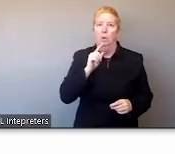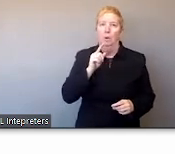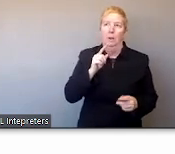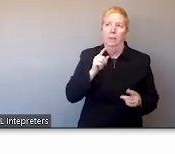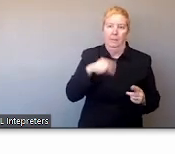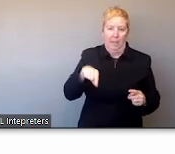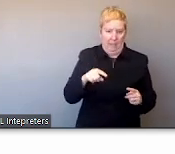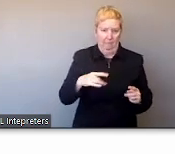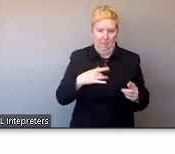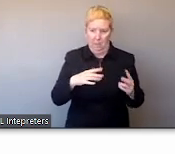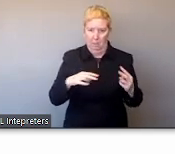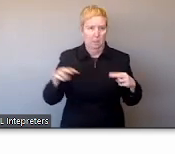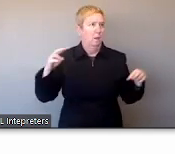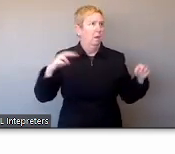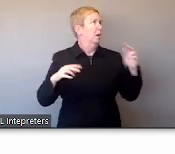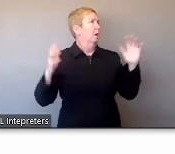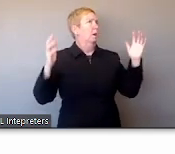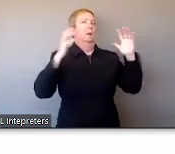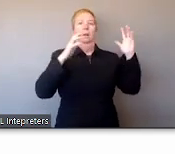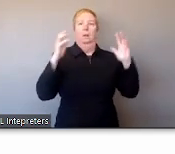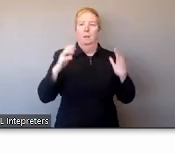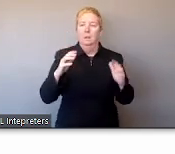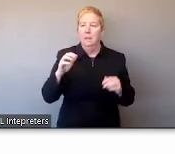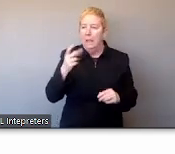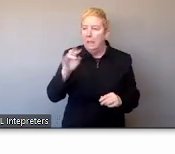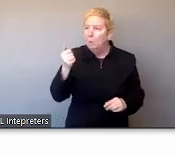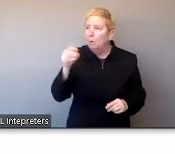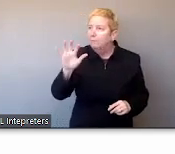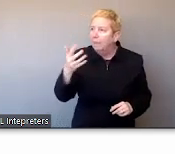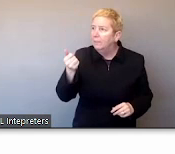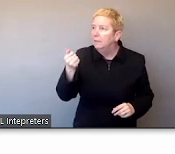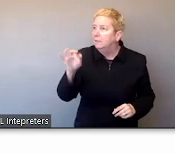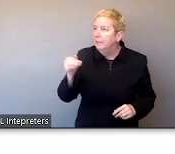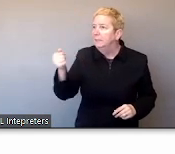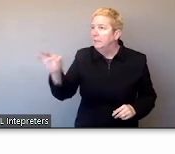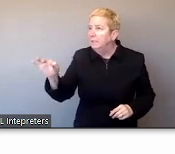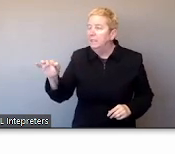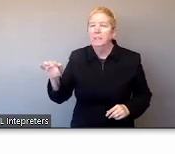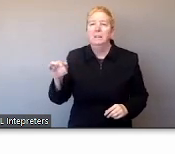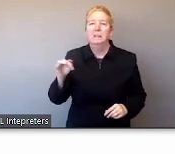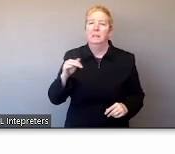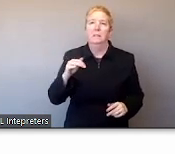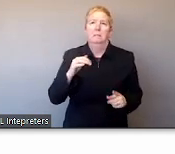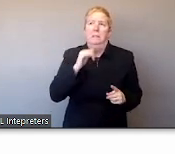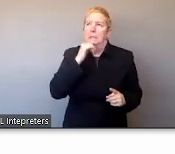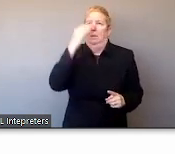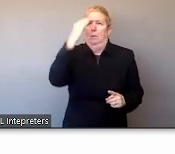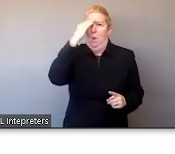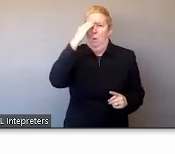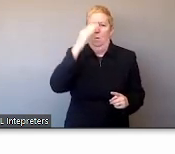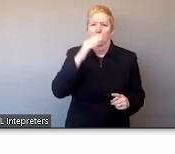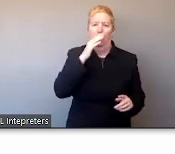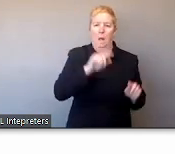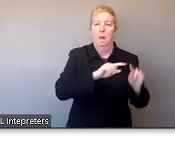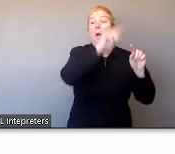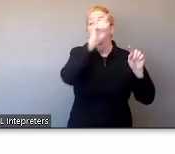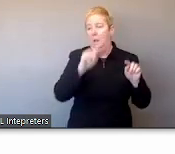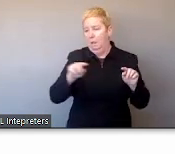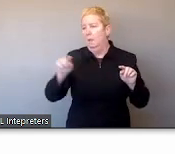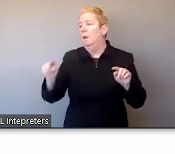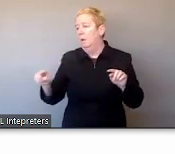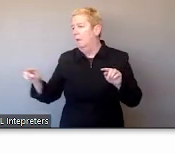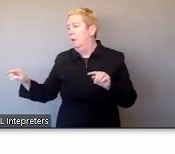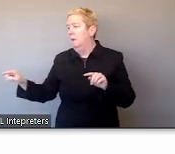idea on April 5th, 1919, that they were about to come to the end of